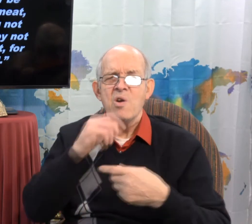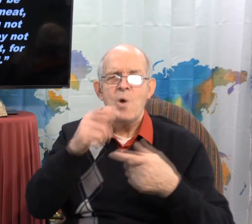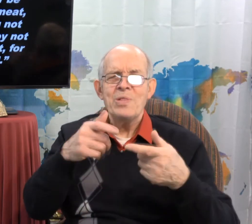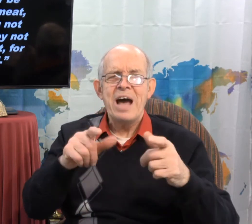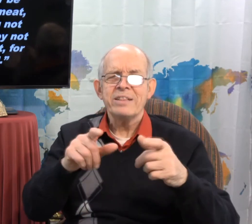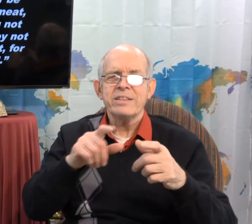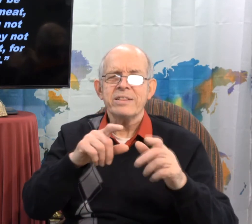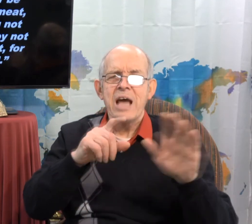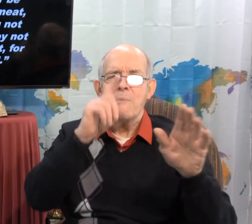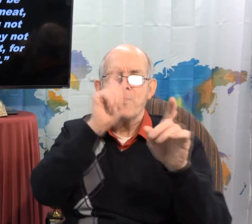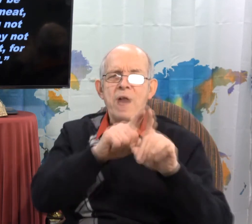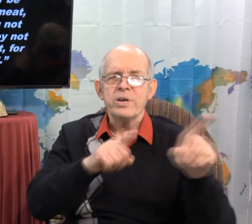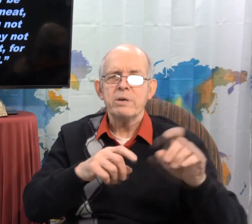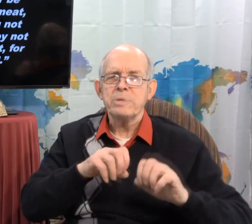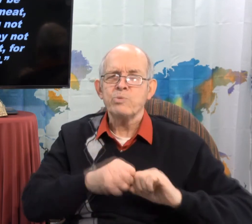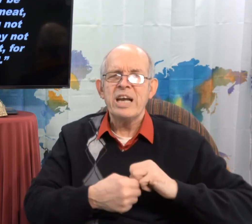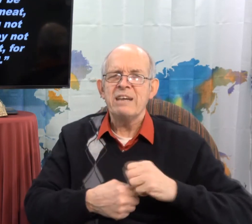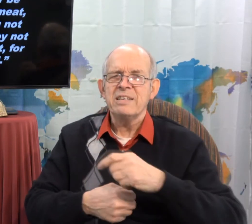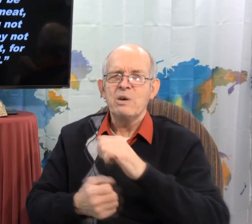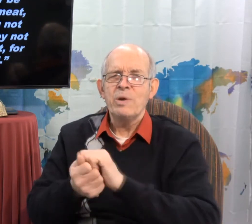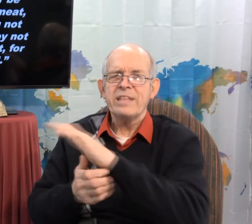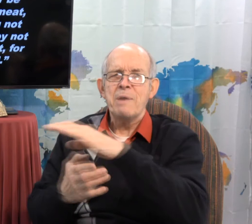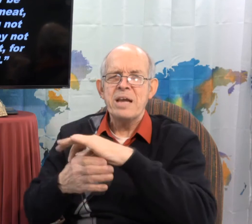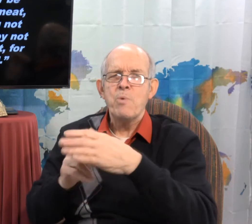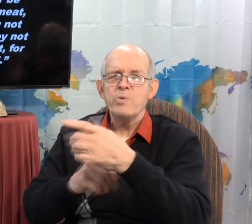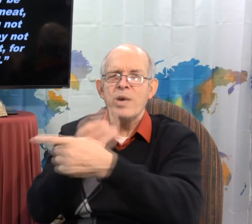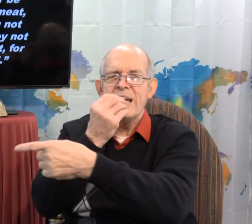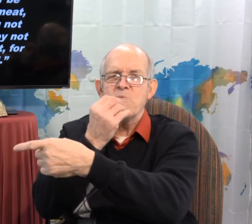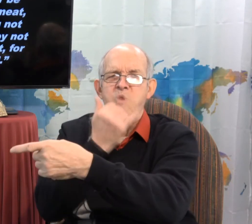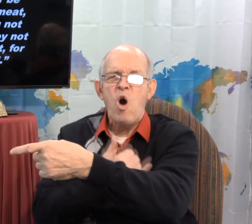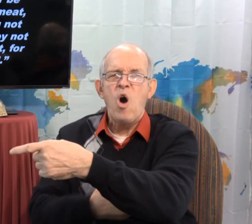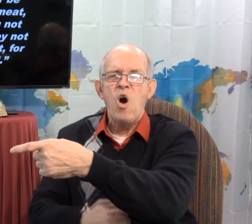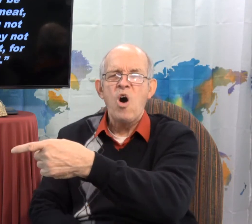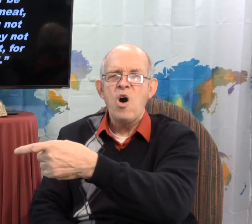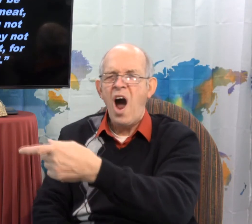Don't let that brother who's being but that me when we eat fall.